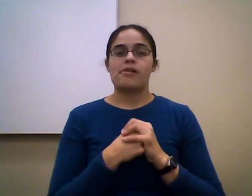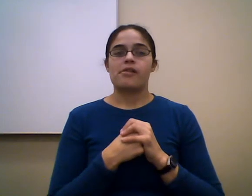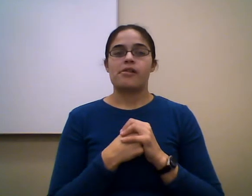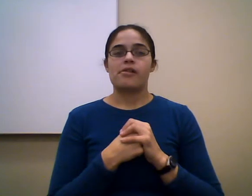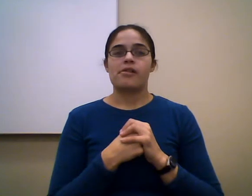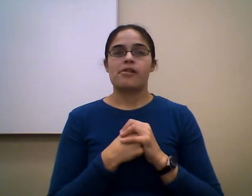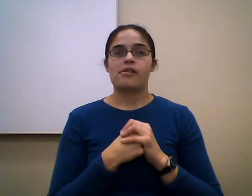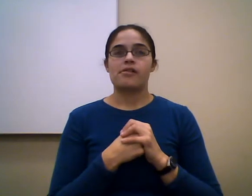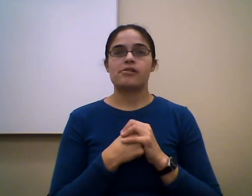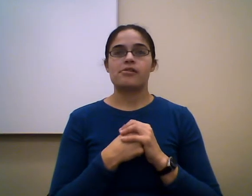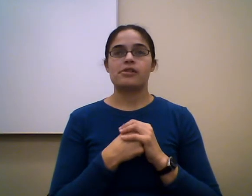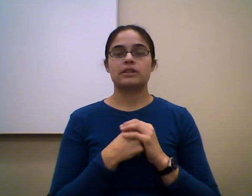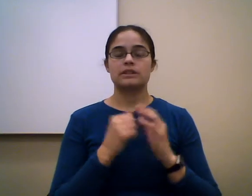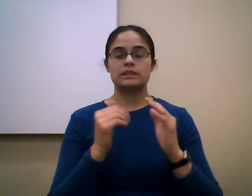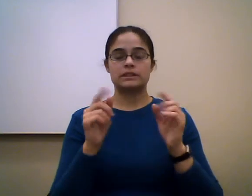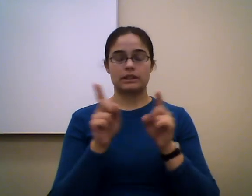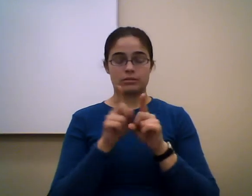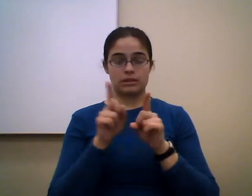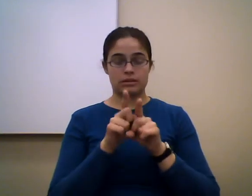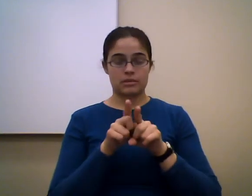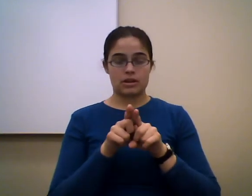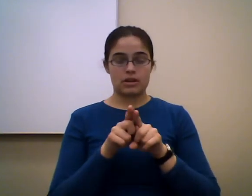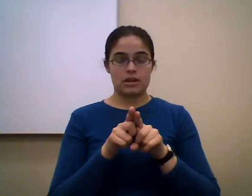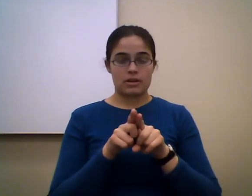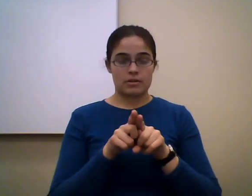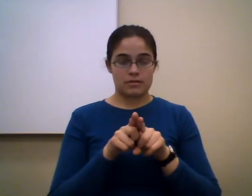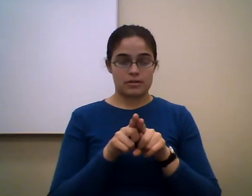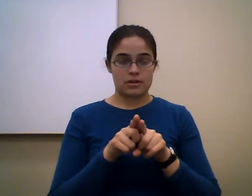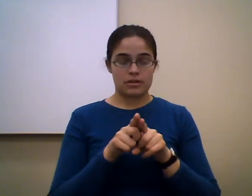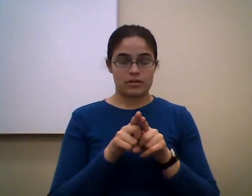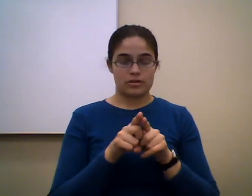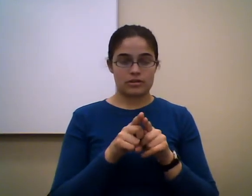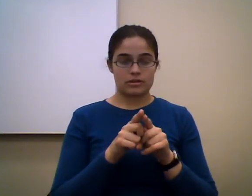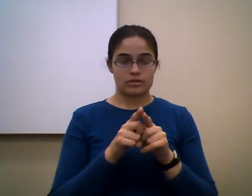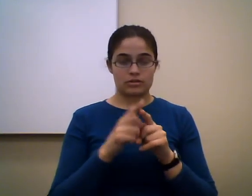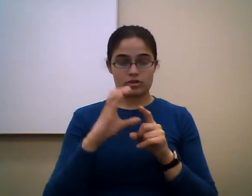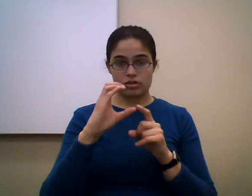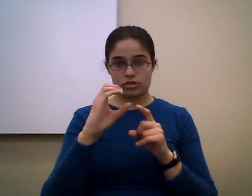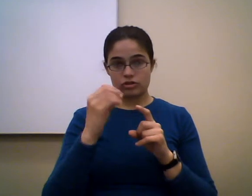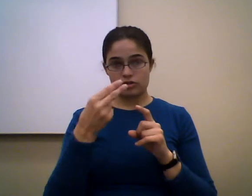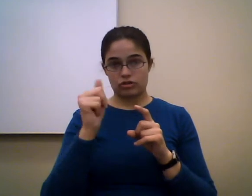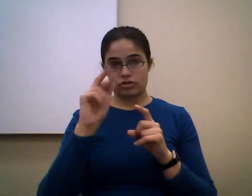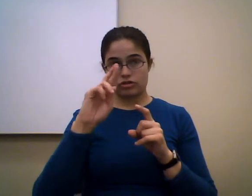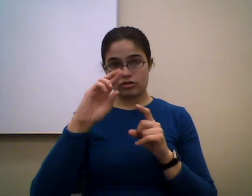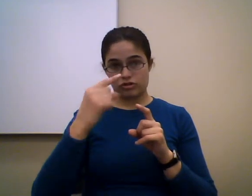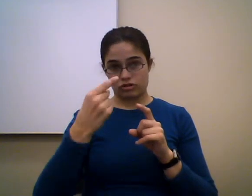lessened from, for example, assault to simple assault. And also the defendant may be able